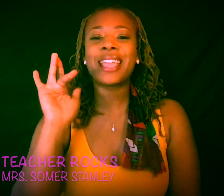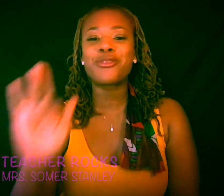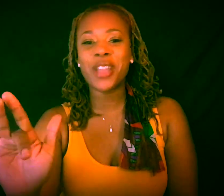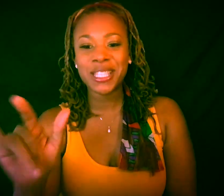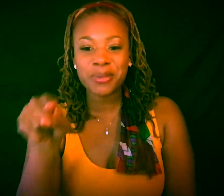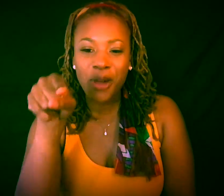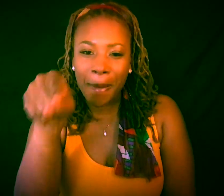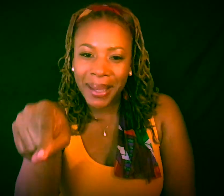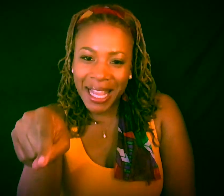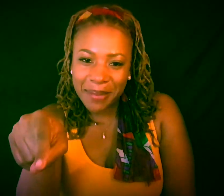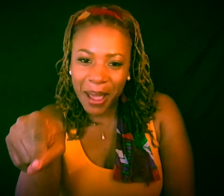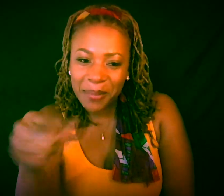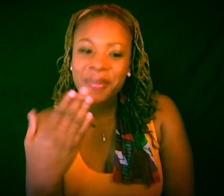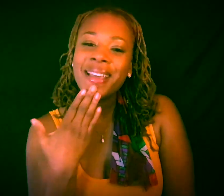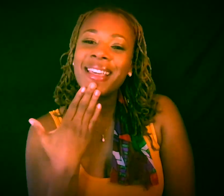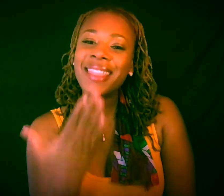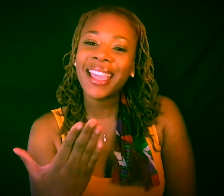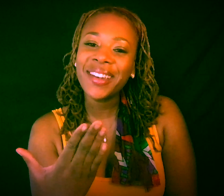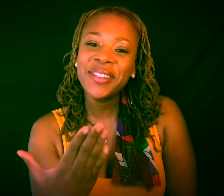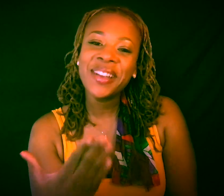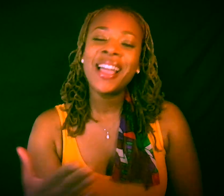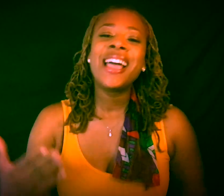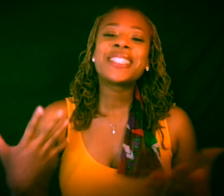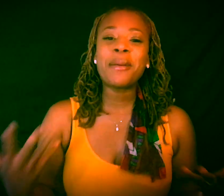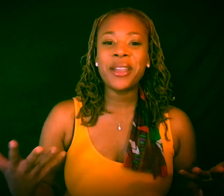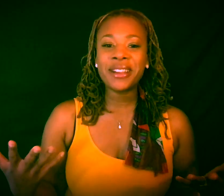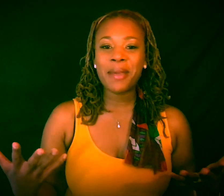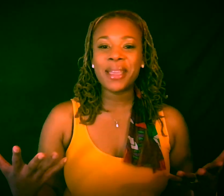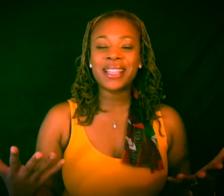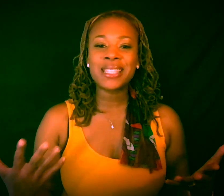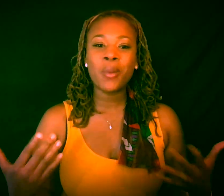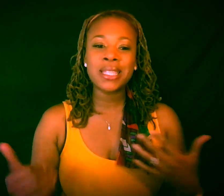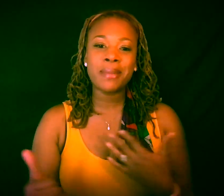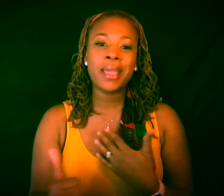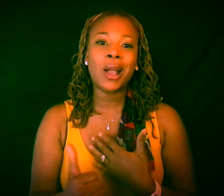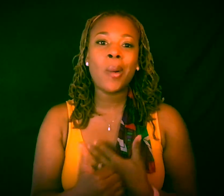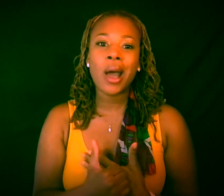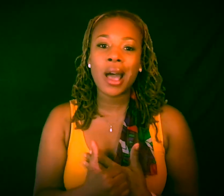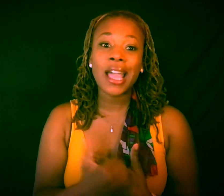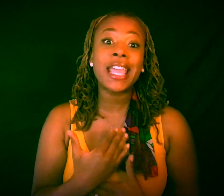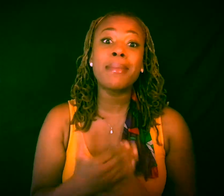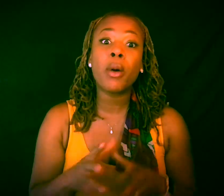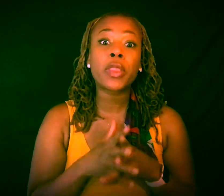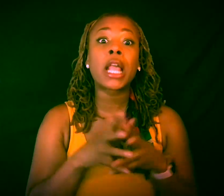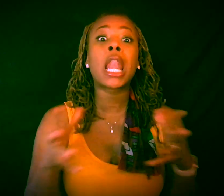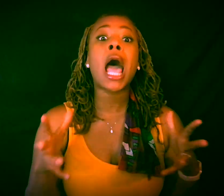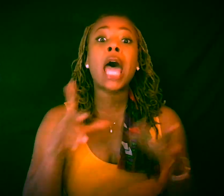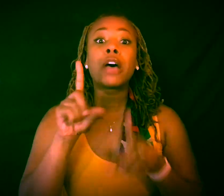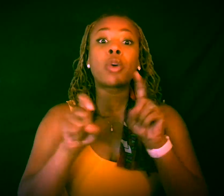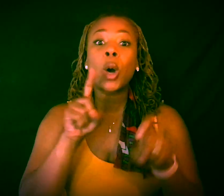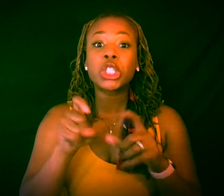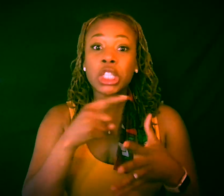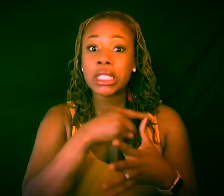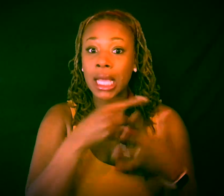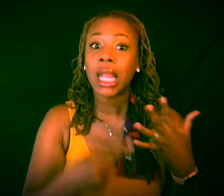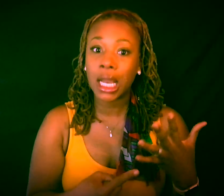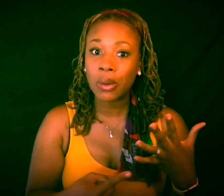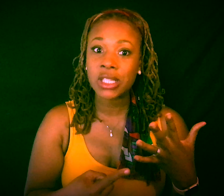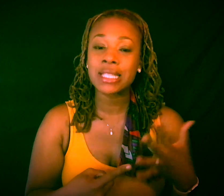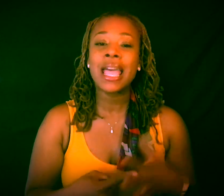red subscribe button at the bottom. Thank you. So I'm here today because someone sent me an email with a lot of questions, and